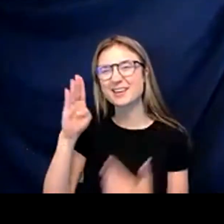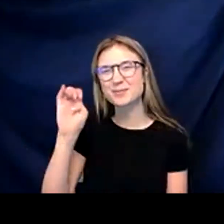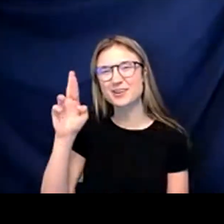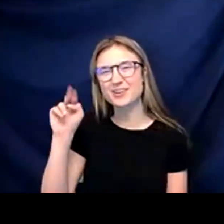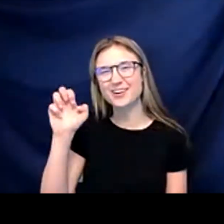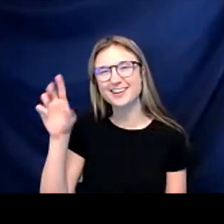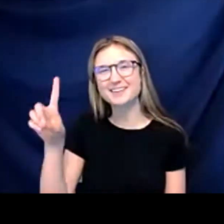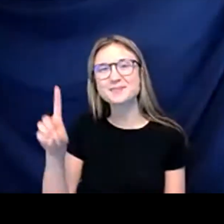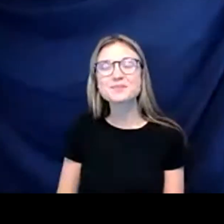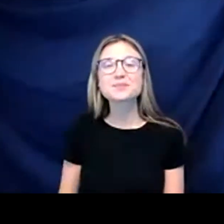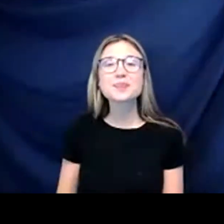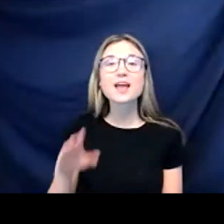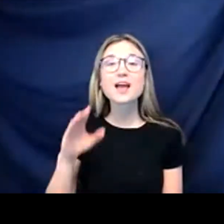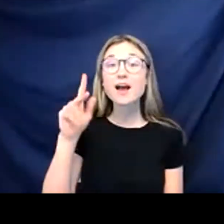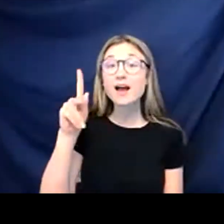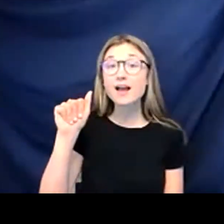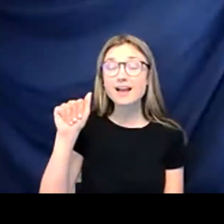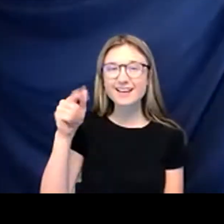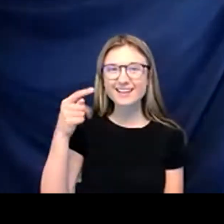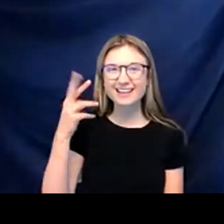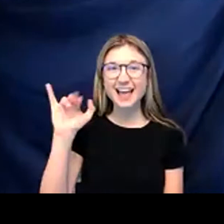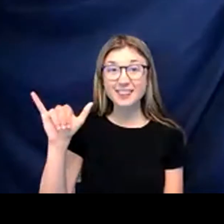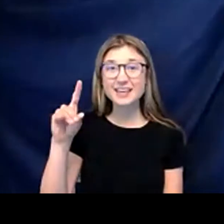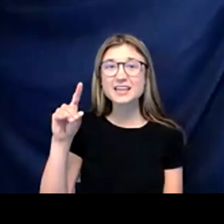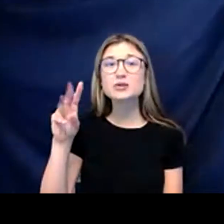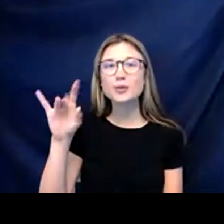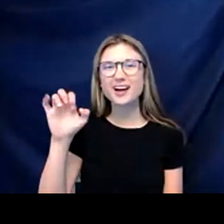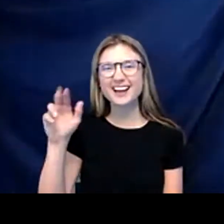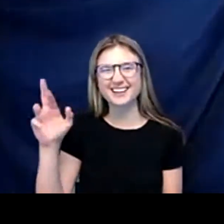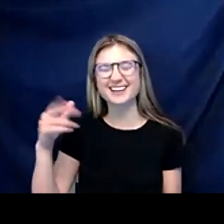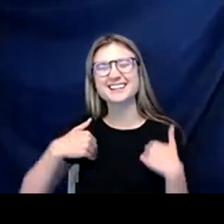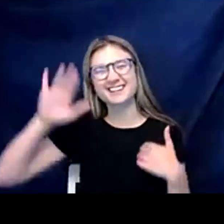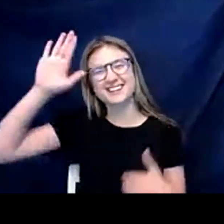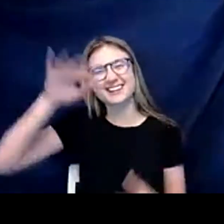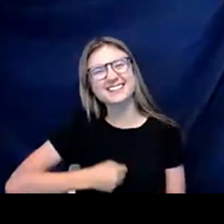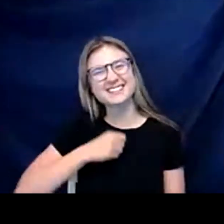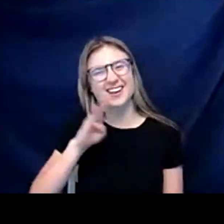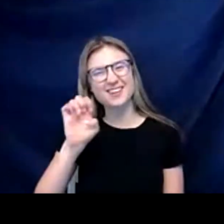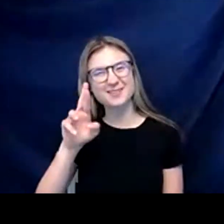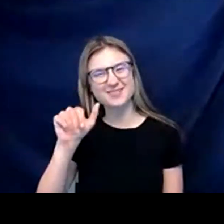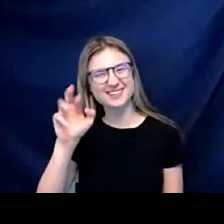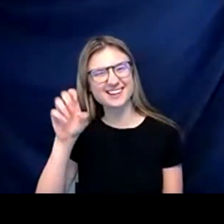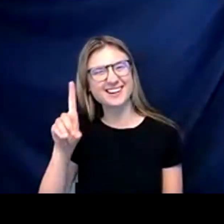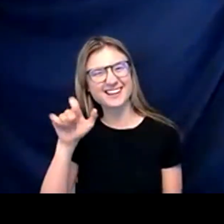Oh, Kathy Dwyer has her hand raised. I'm sorry, Bernard. It wasn't quick enough. Okay.